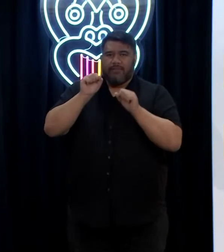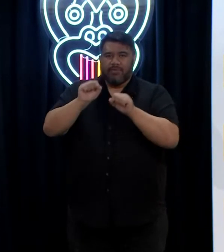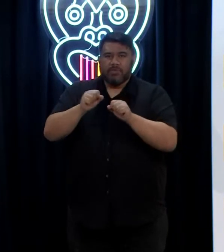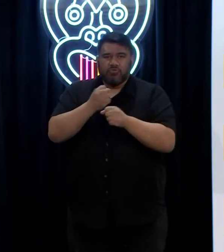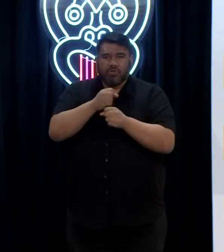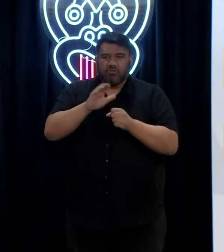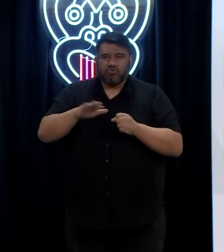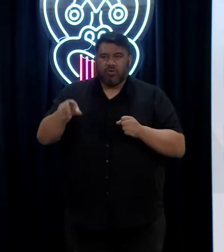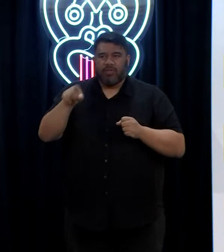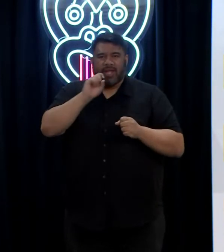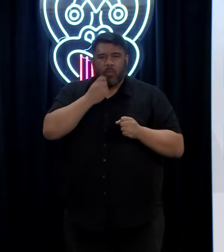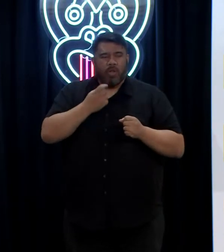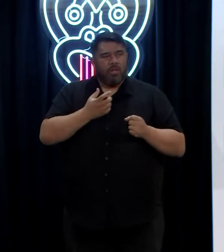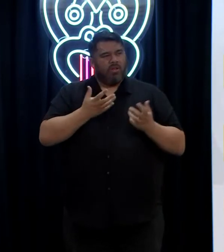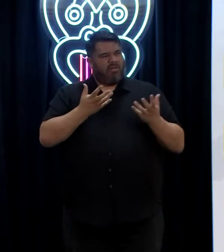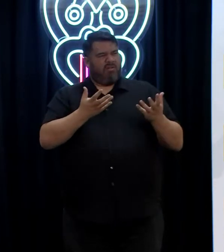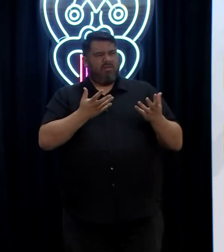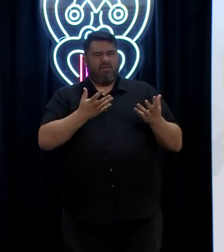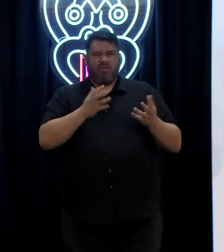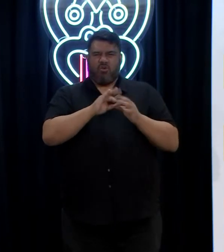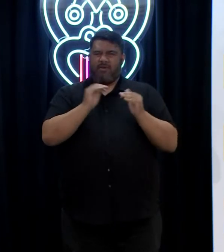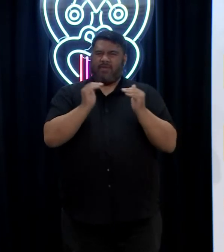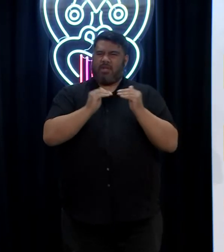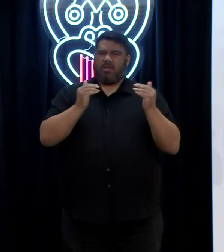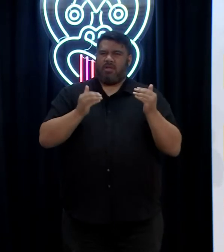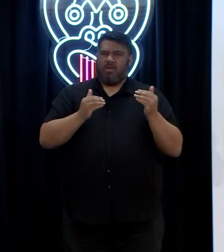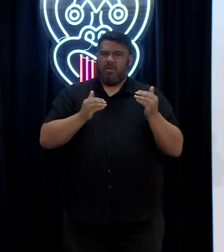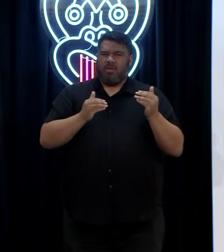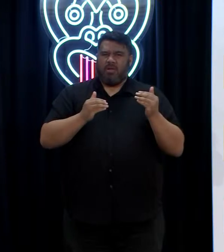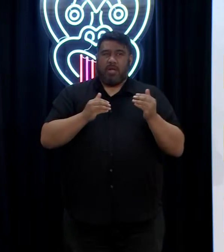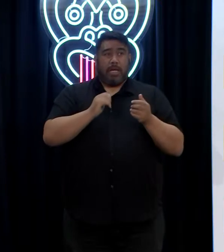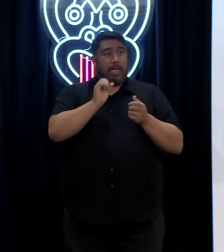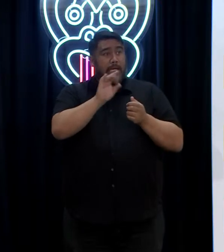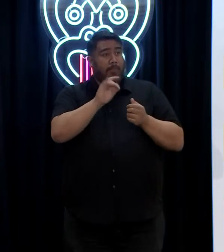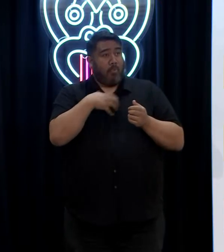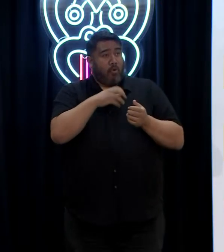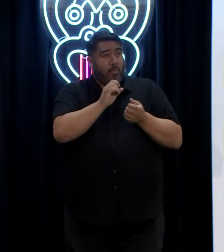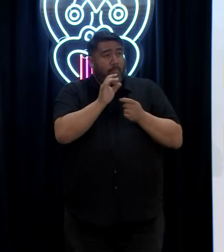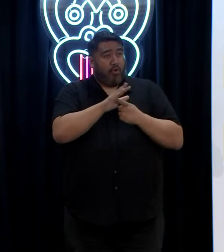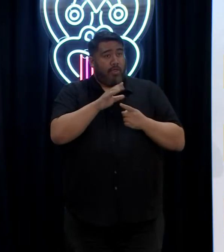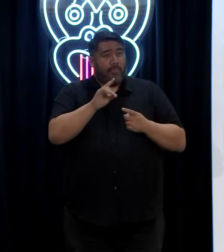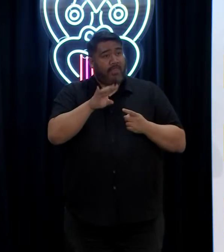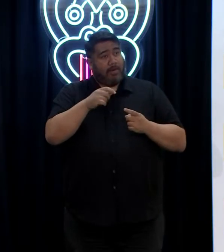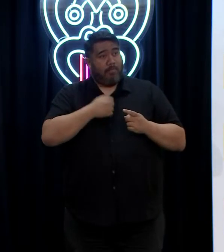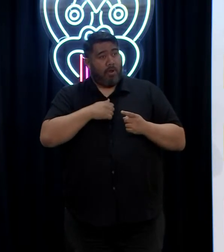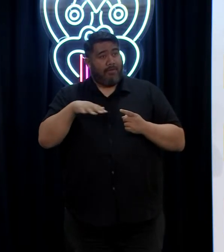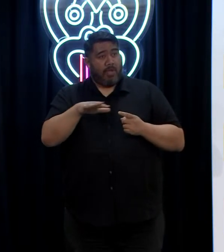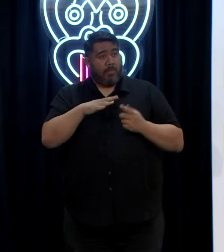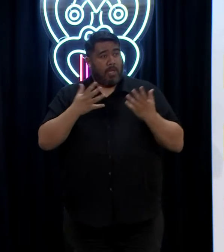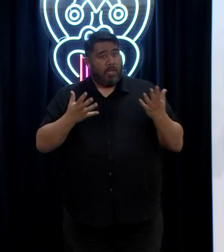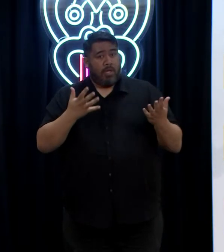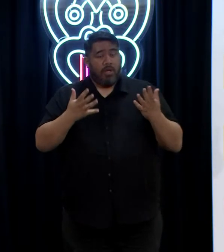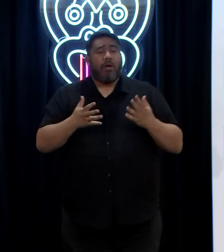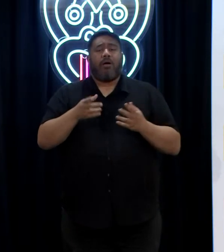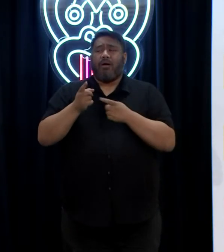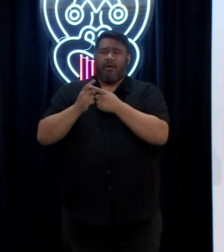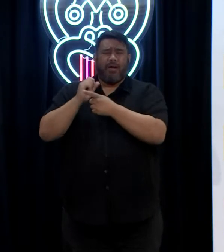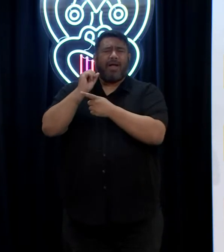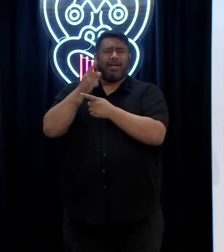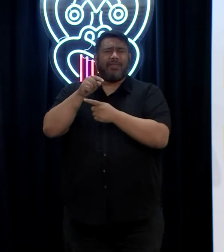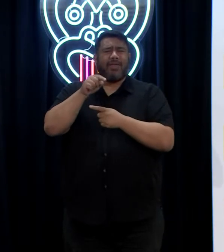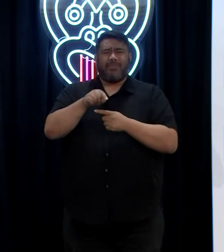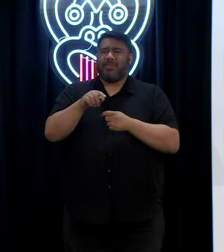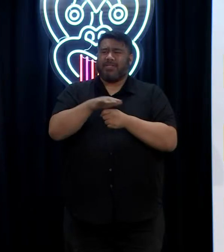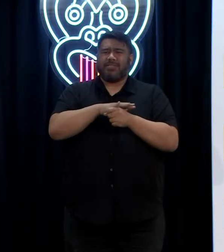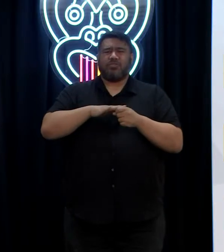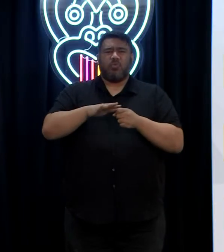go, why is a game of sport more important than that? Yeah, look, I accept that for people in those situations, this is a very